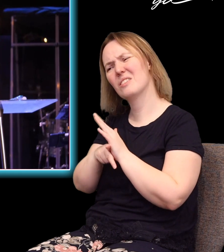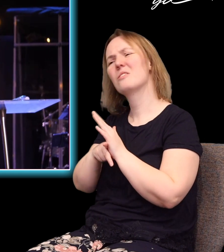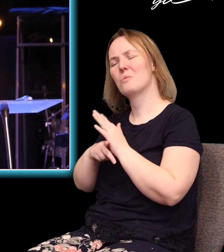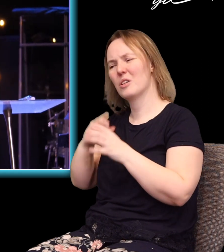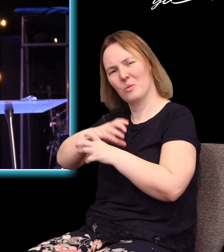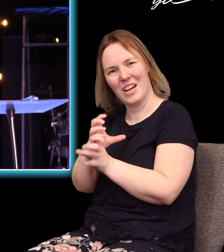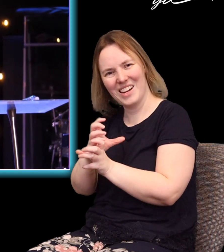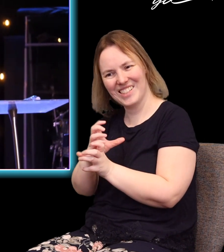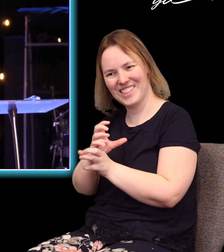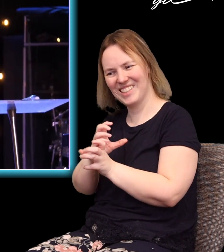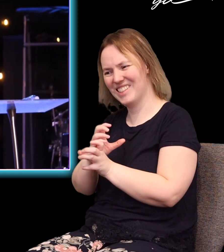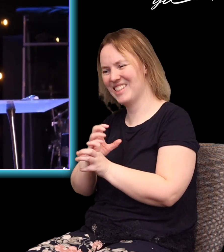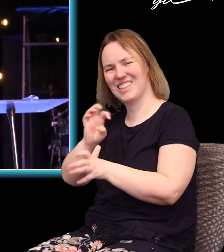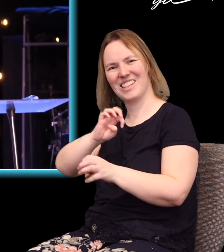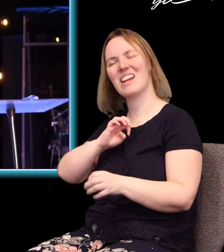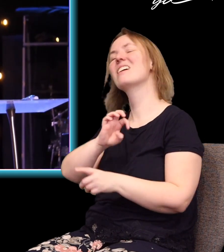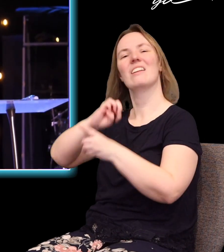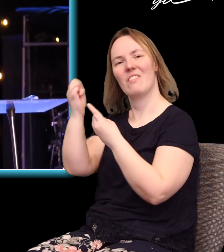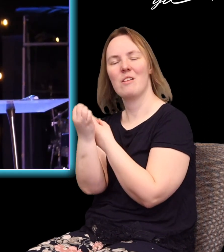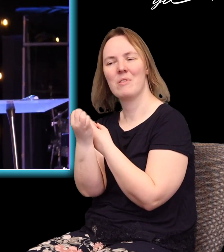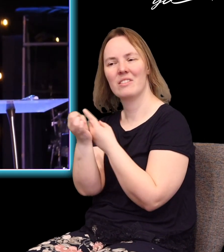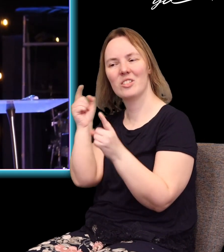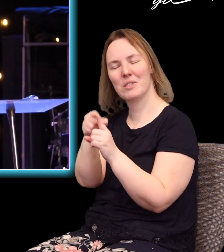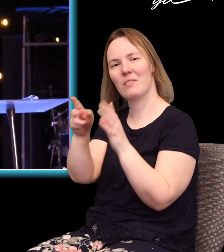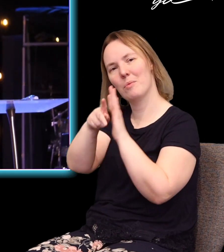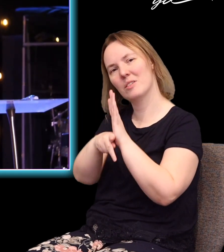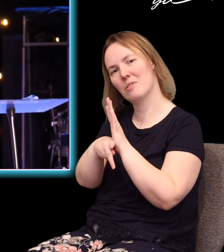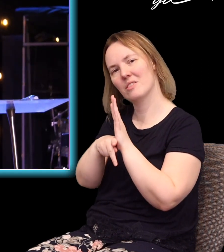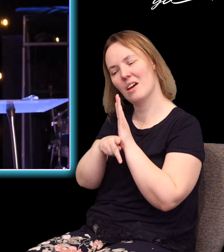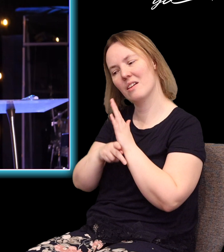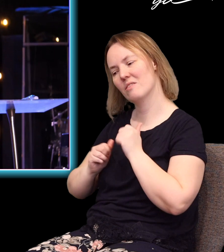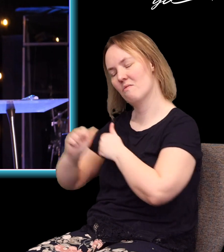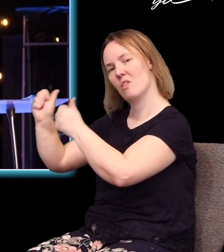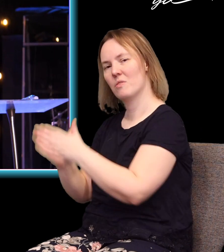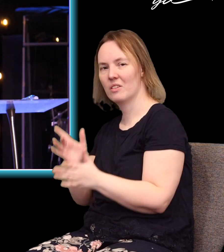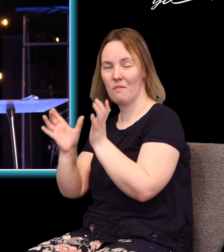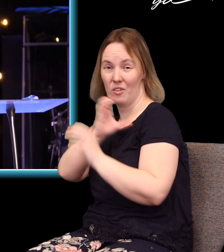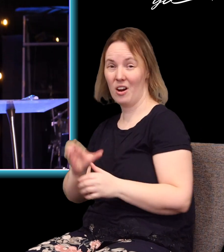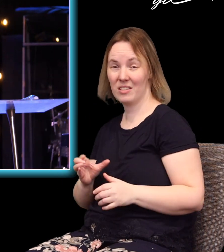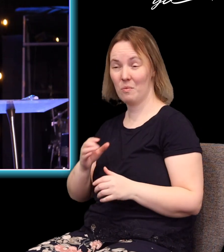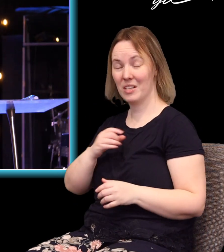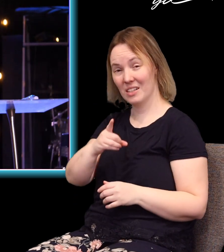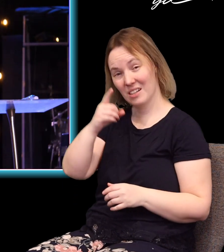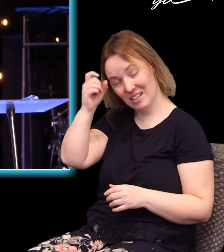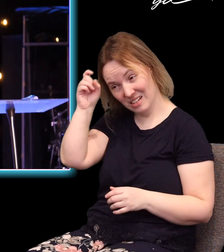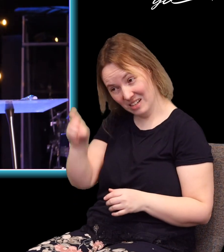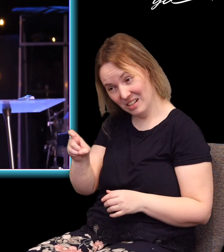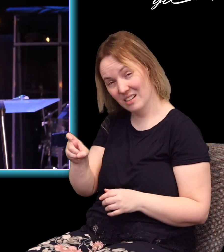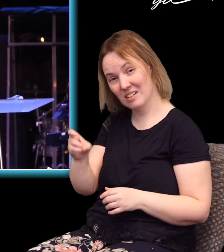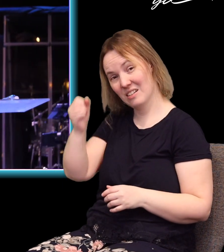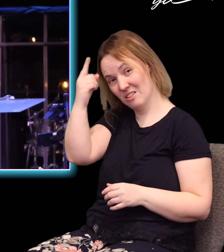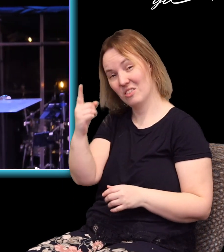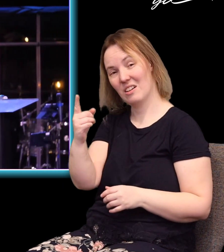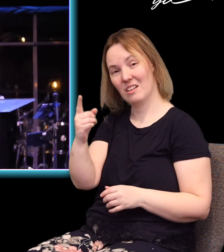that atmosphere, that environment, there are certain principles, I think, that as followers of Christ, that we really need to understand and